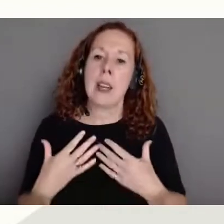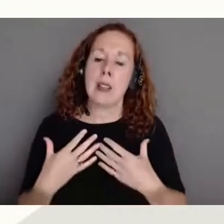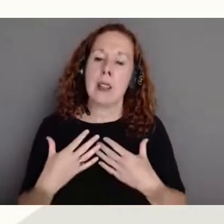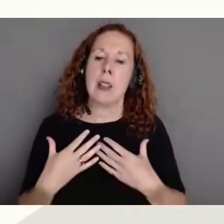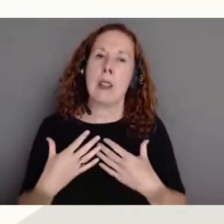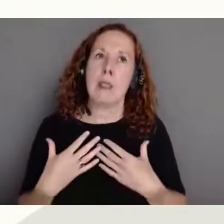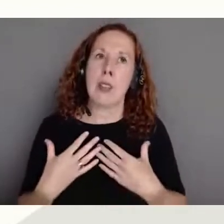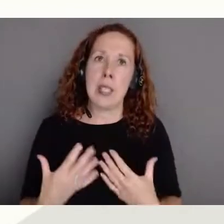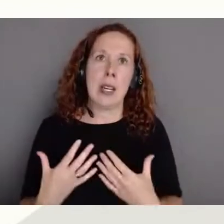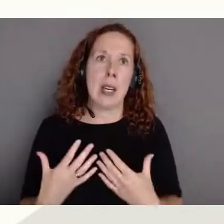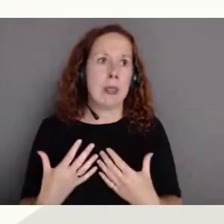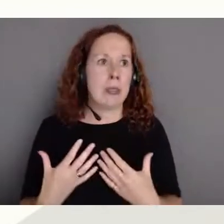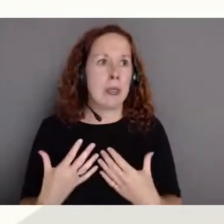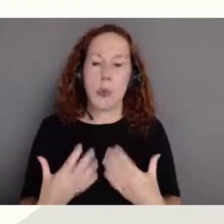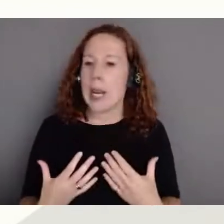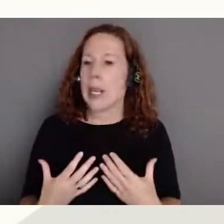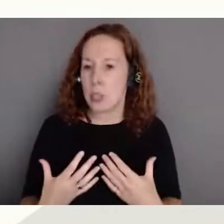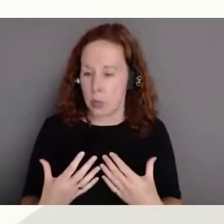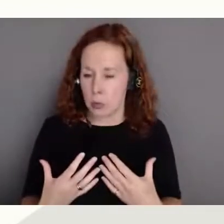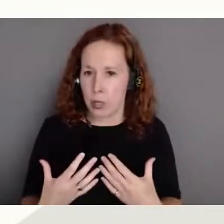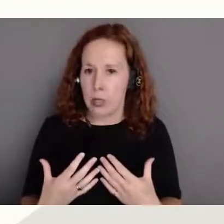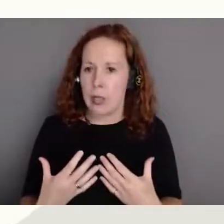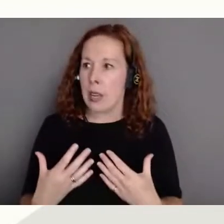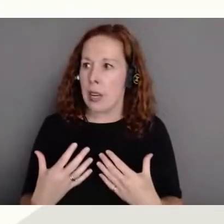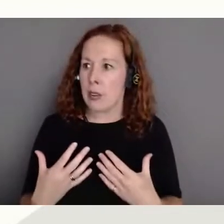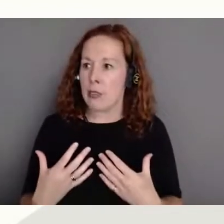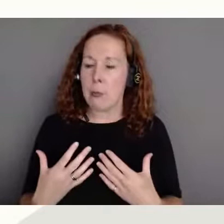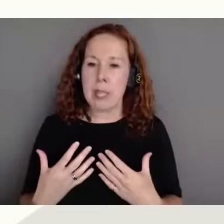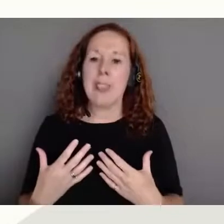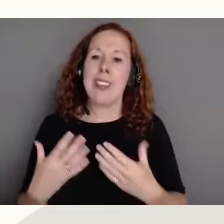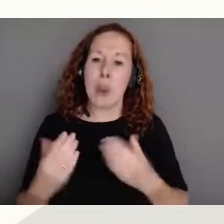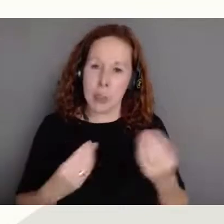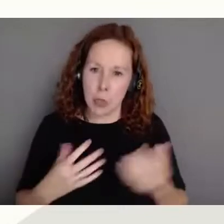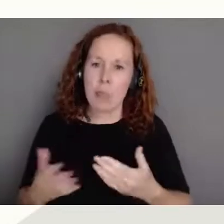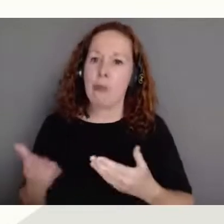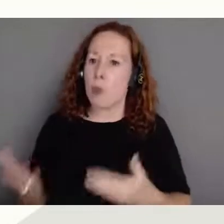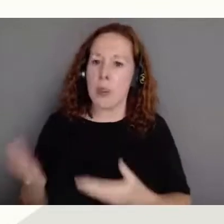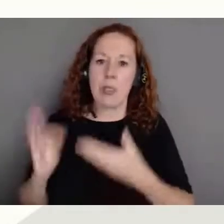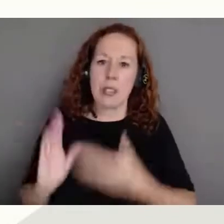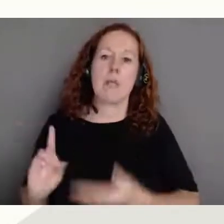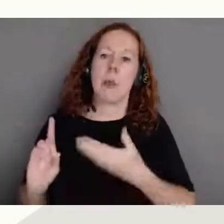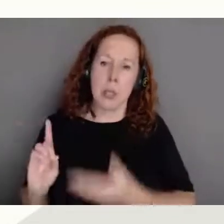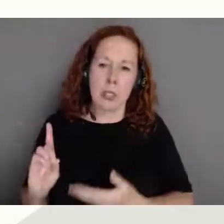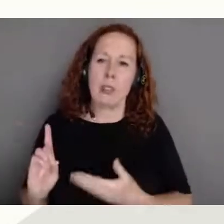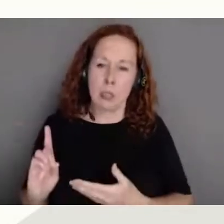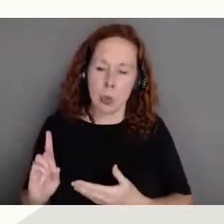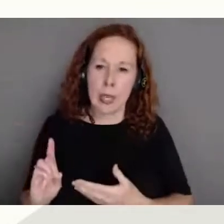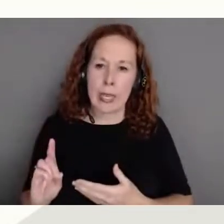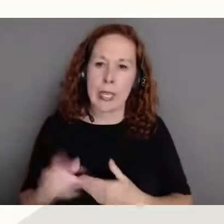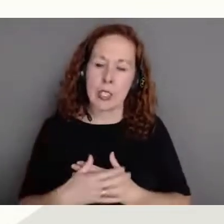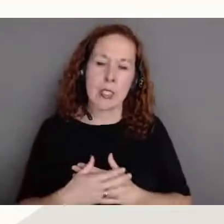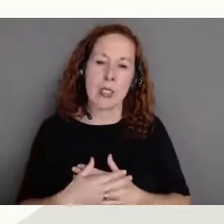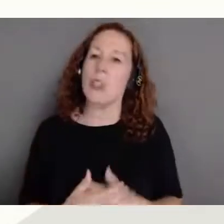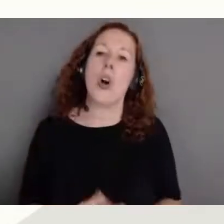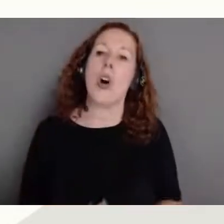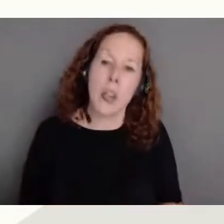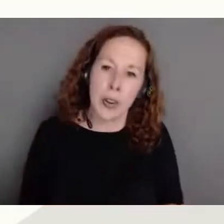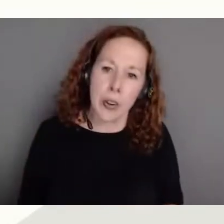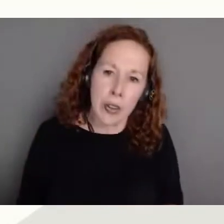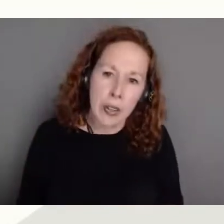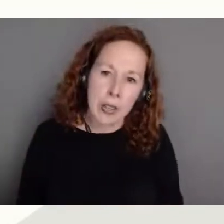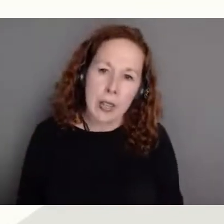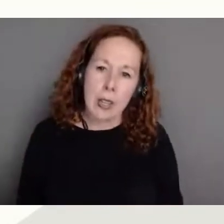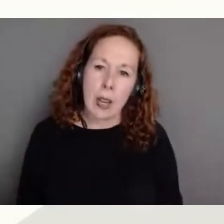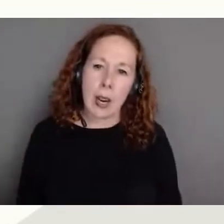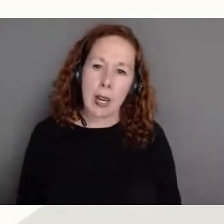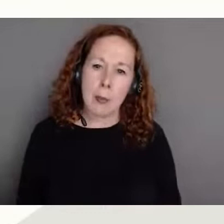it's that feeling of gratitude of being the conduit for this person's story. Like it's just such an